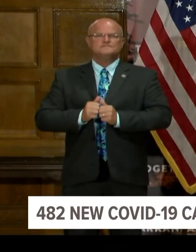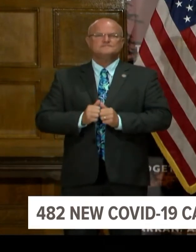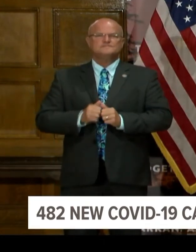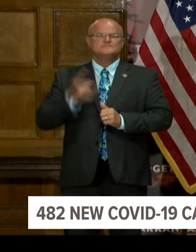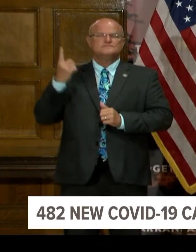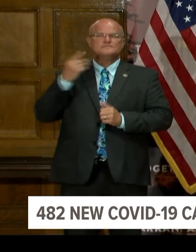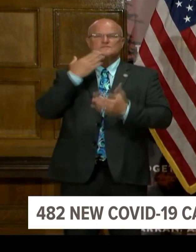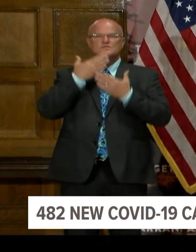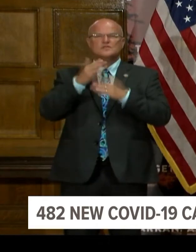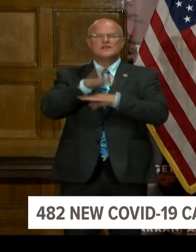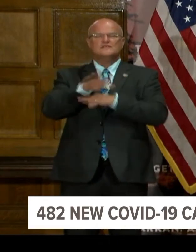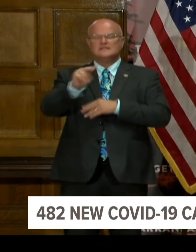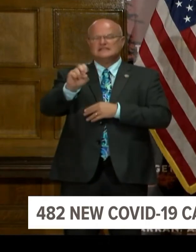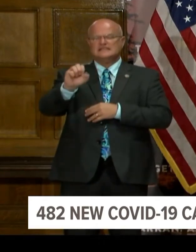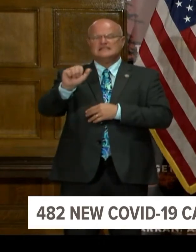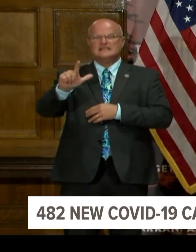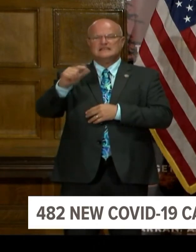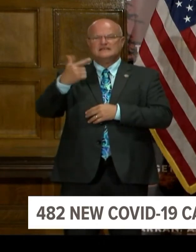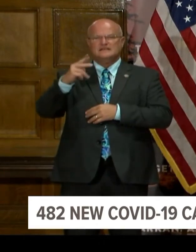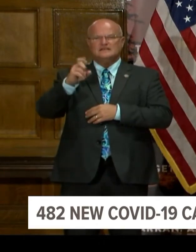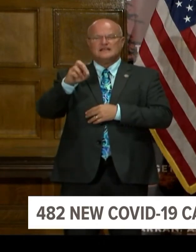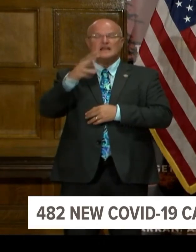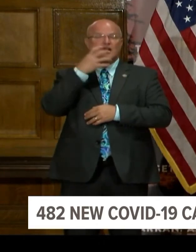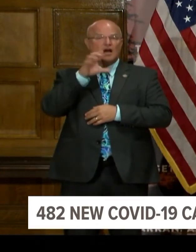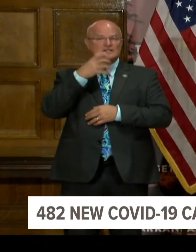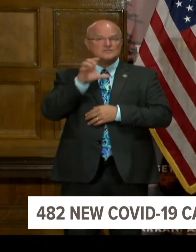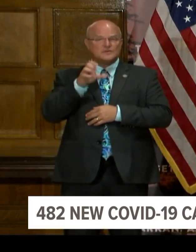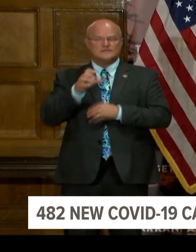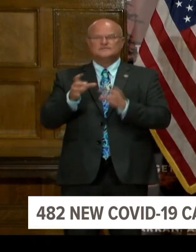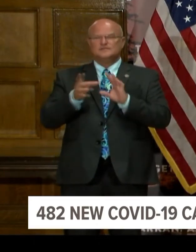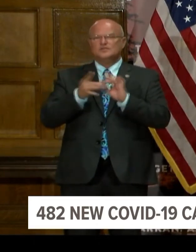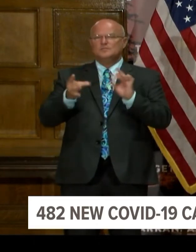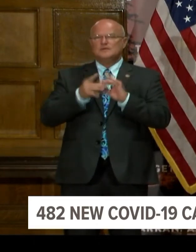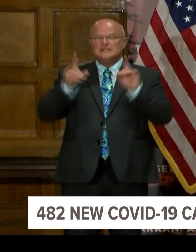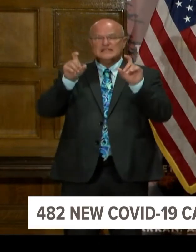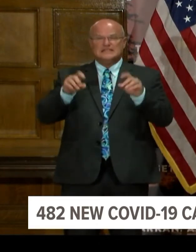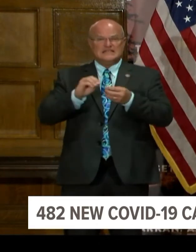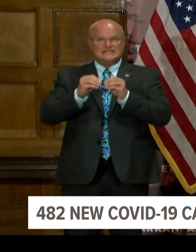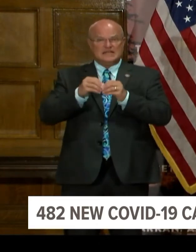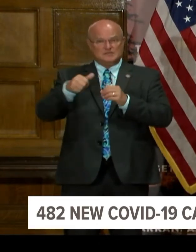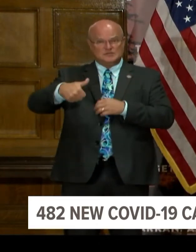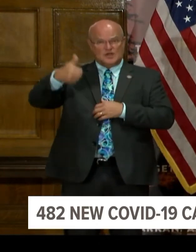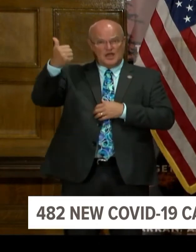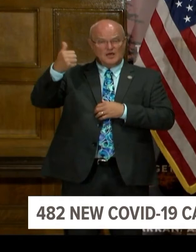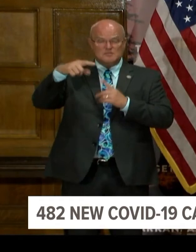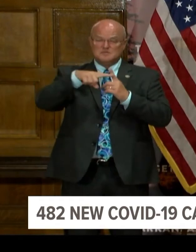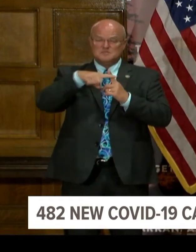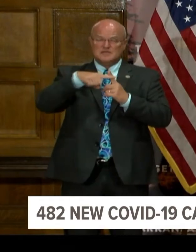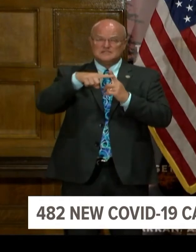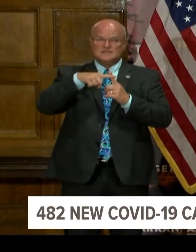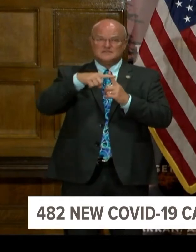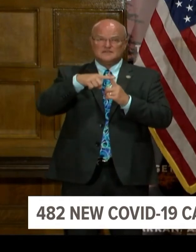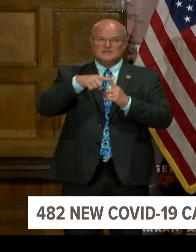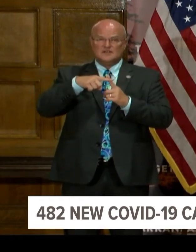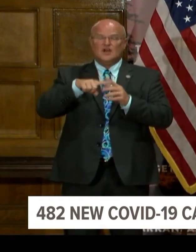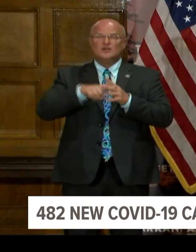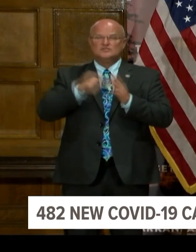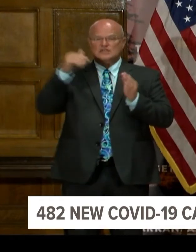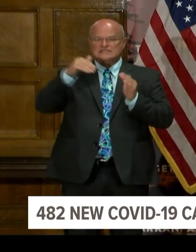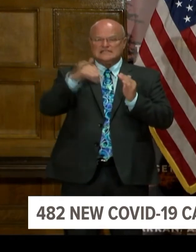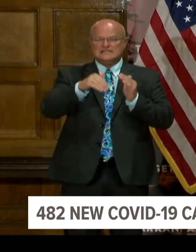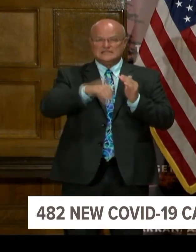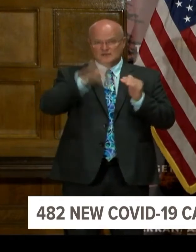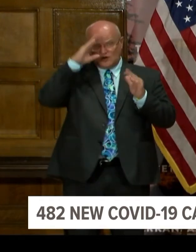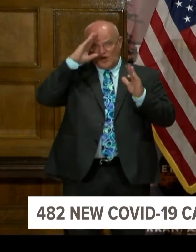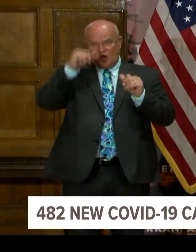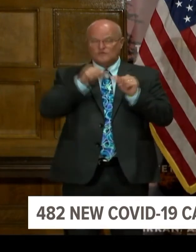Governor, good afternoon. It's Neil Gladner in Hot Springs. You mentioned the testing numbers are up, the positivity rates are starting down, and you're